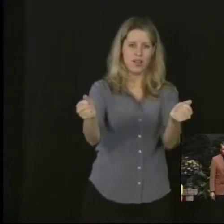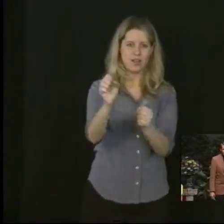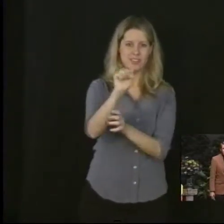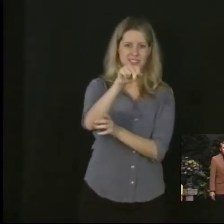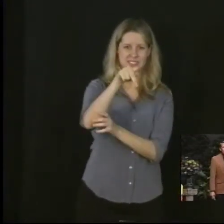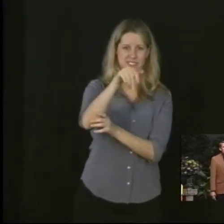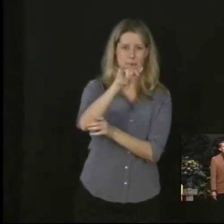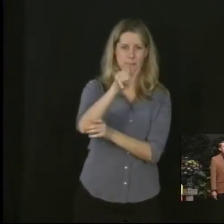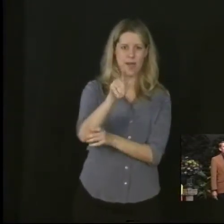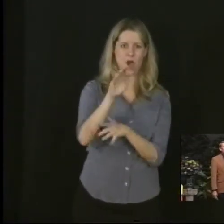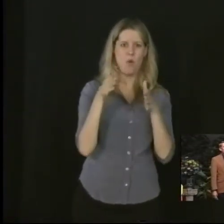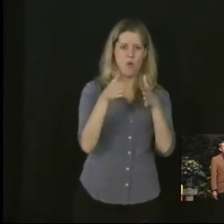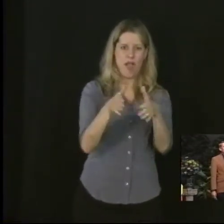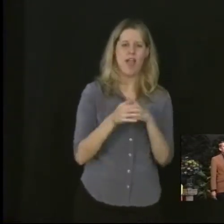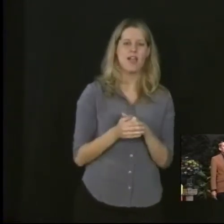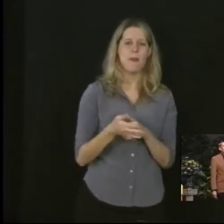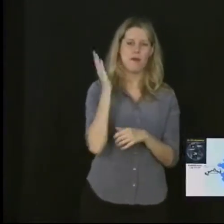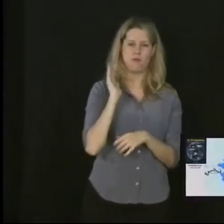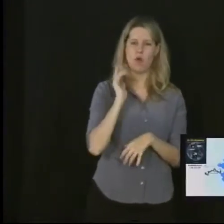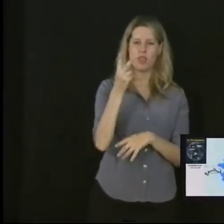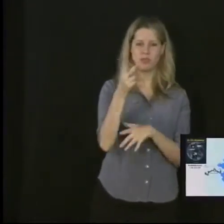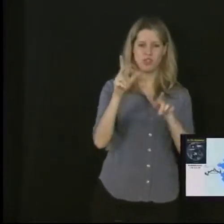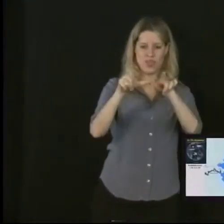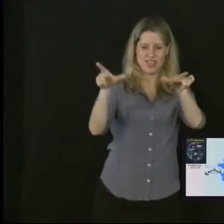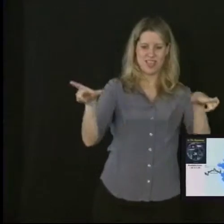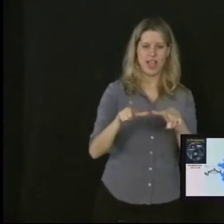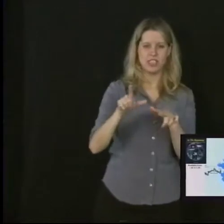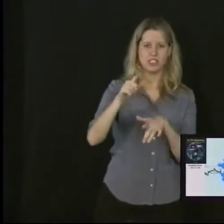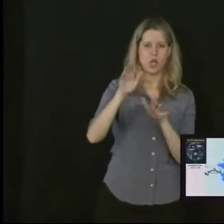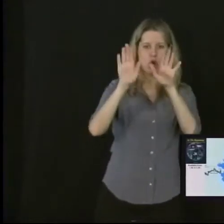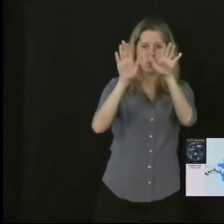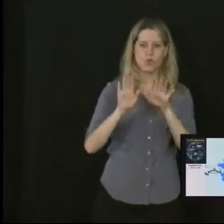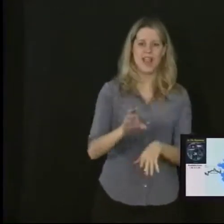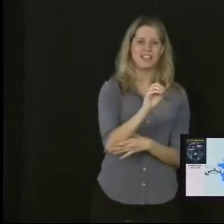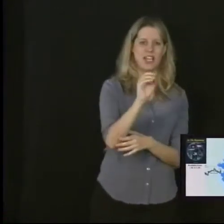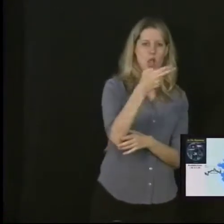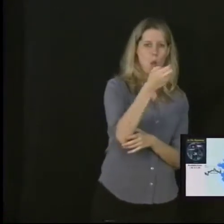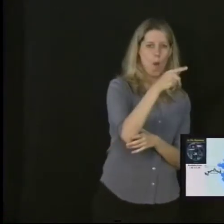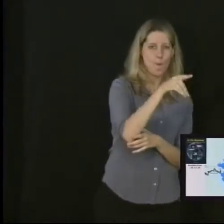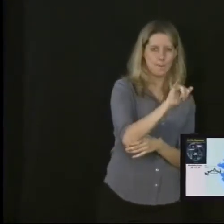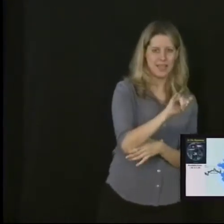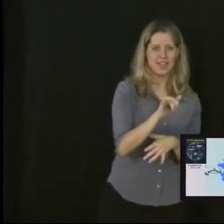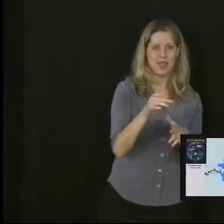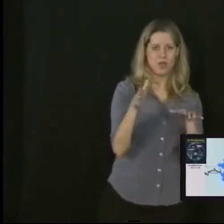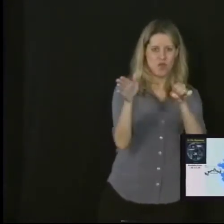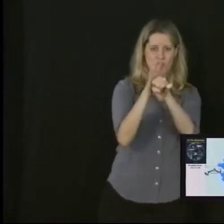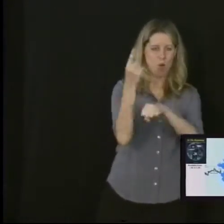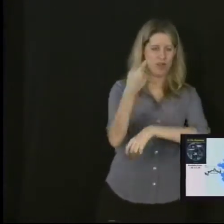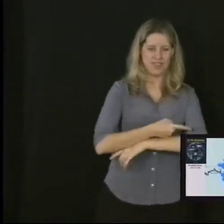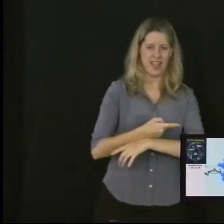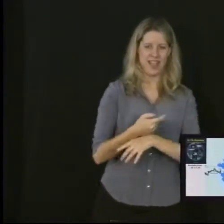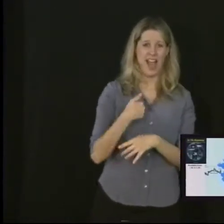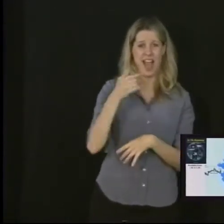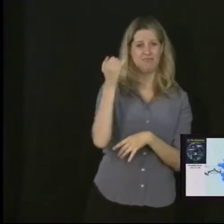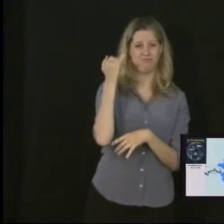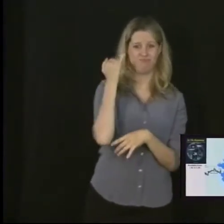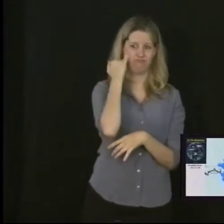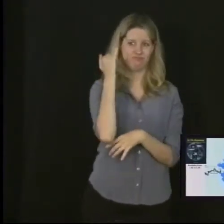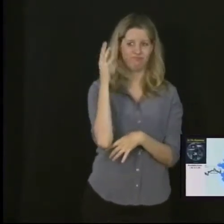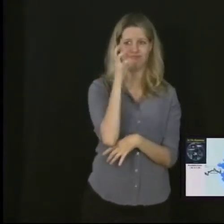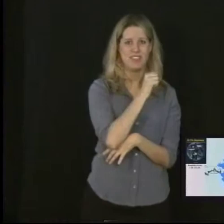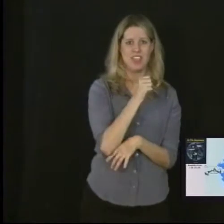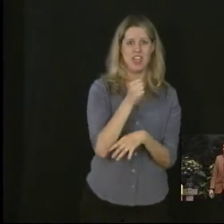spillway. There used to be two big lakes, Grand Lake and Hopi Lake, and they got too full one day, who knows when. I suspect shortly after the flood, maybe a few